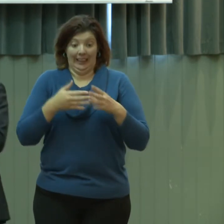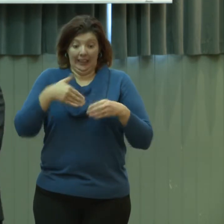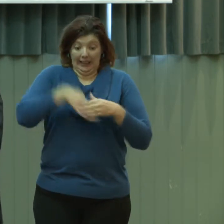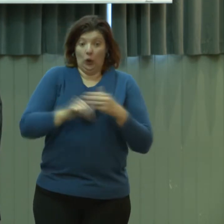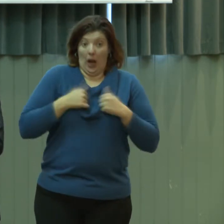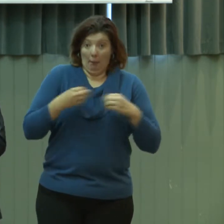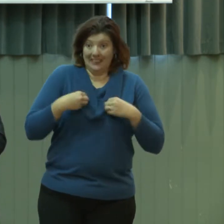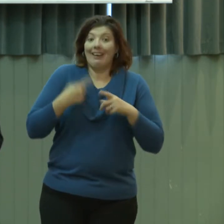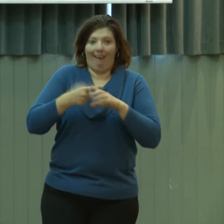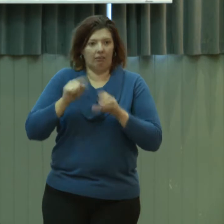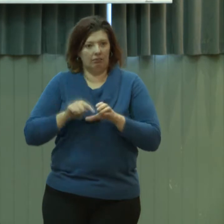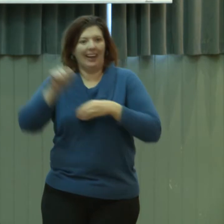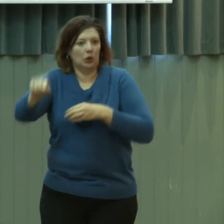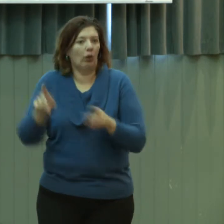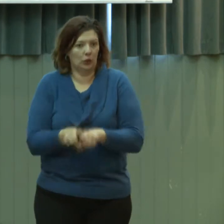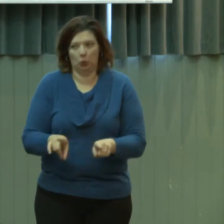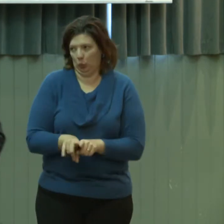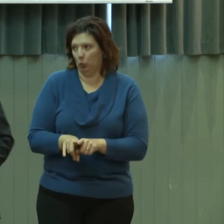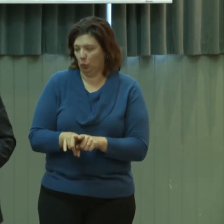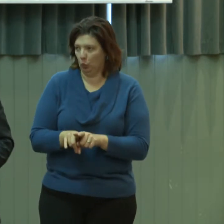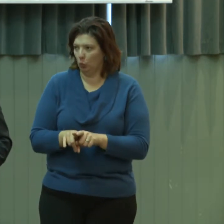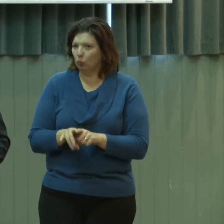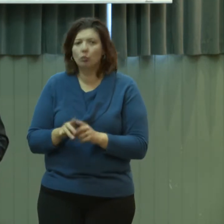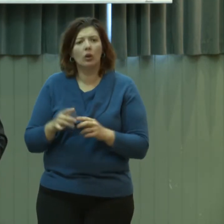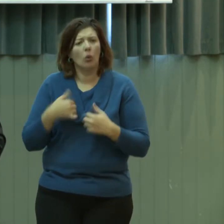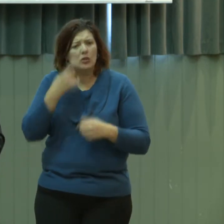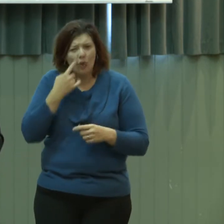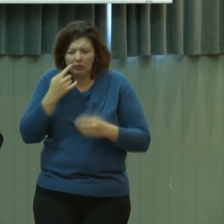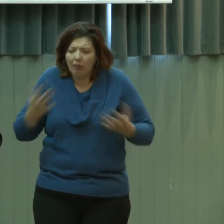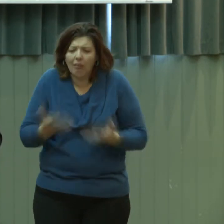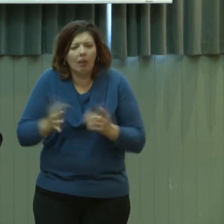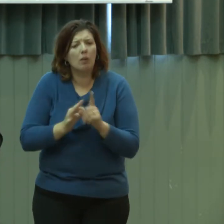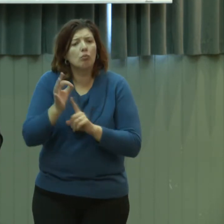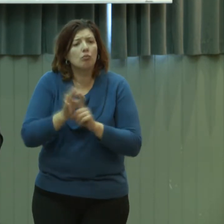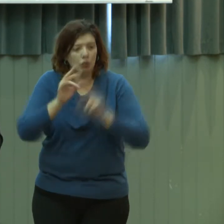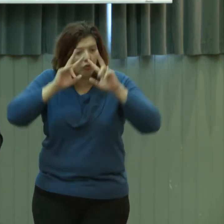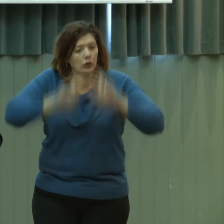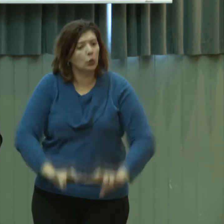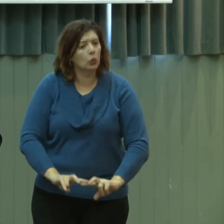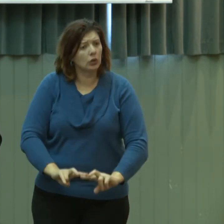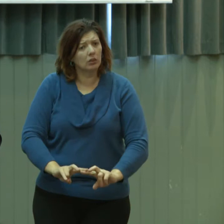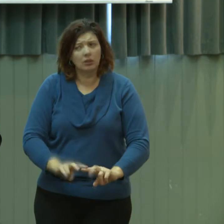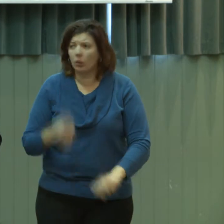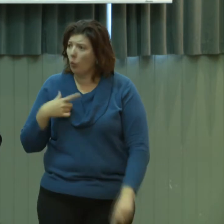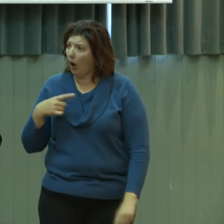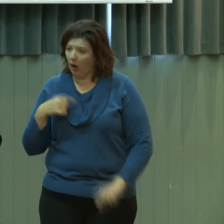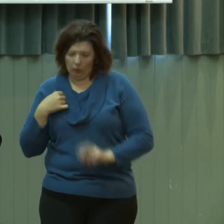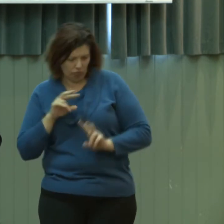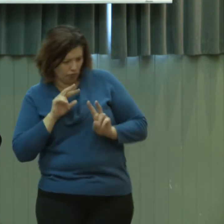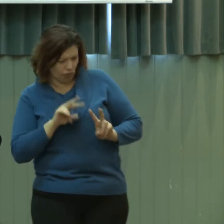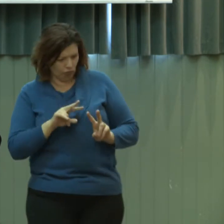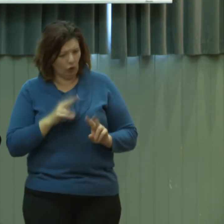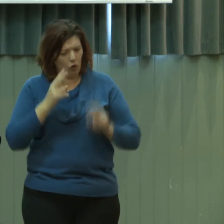internally and externally. We're also trying to improve research, because when we started looking at the research on deaf child mental health, there